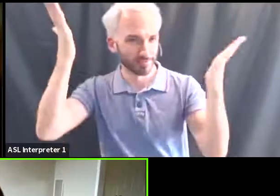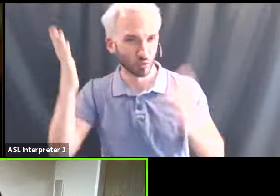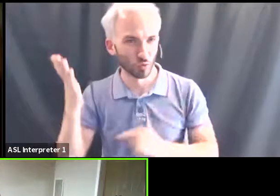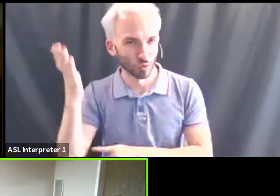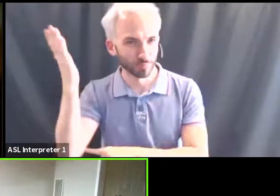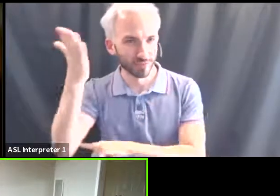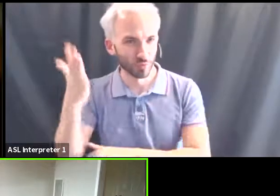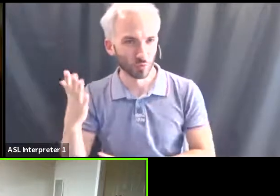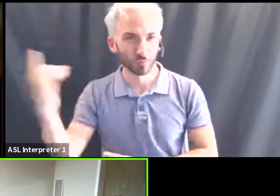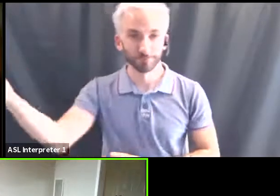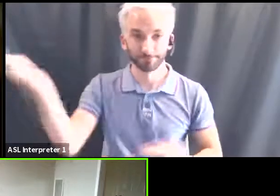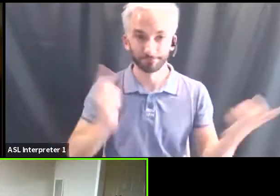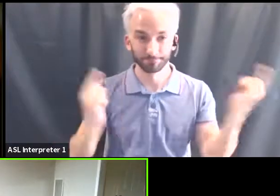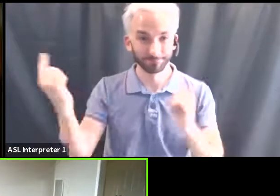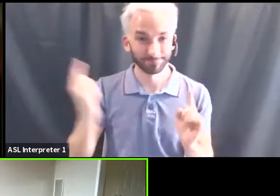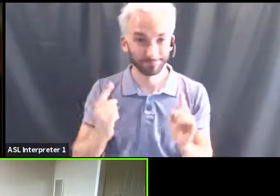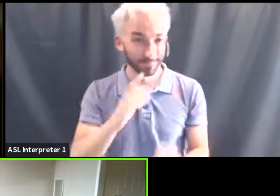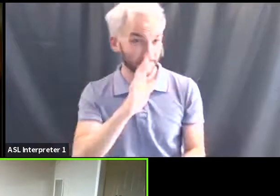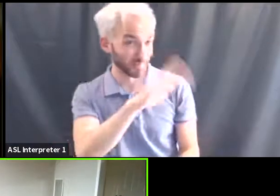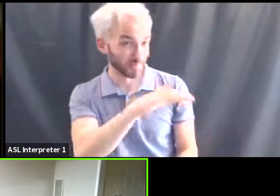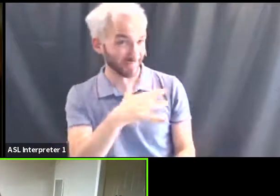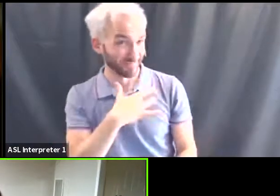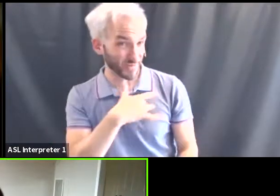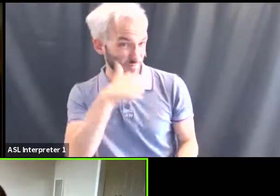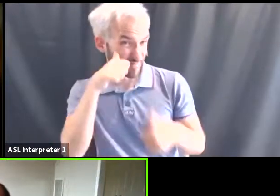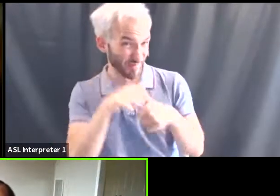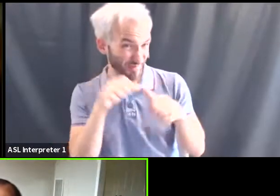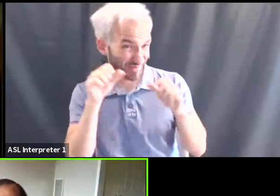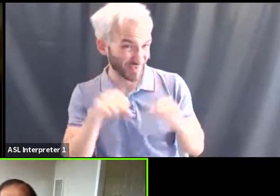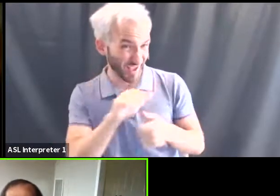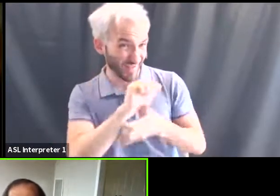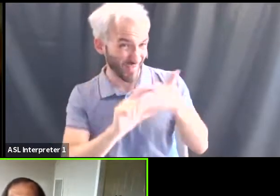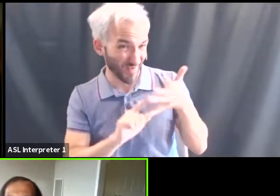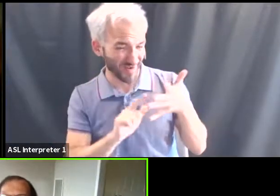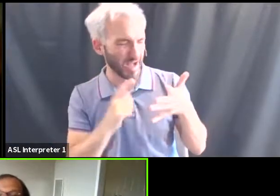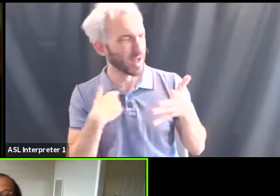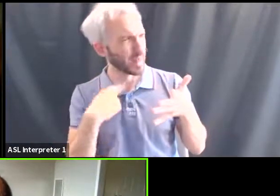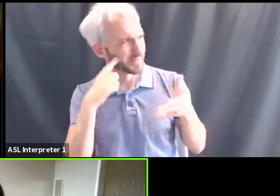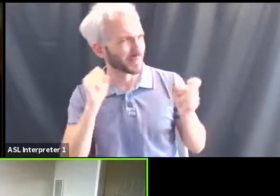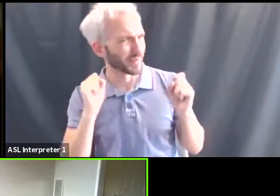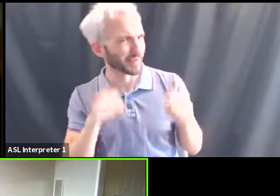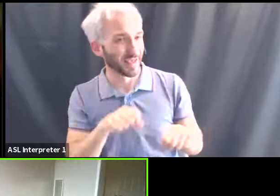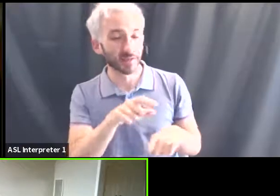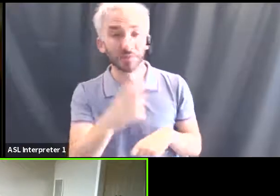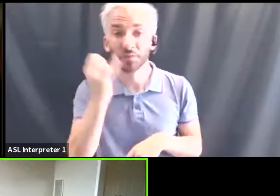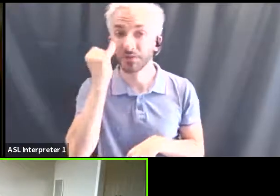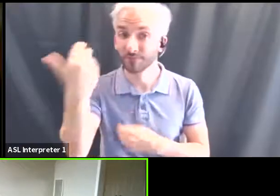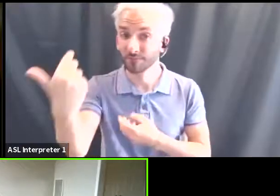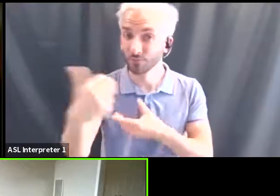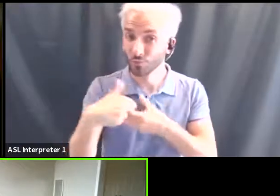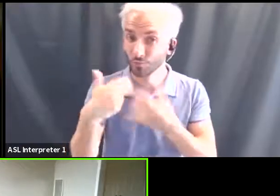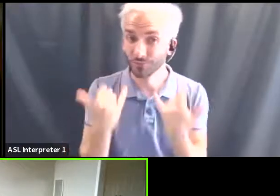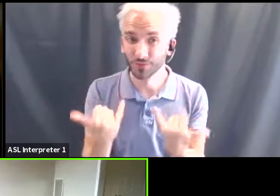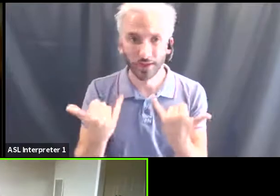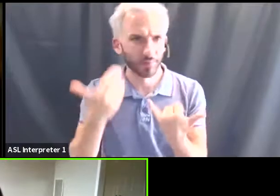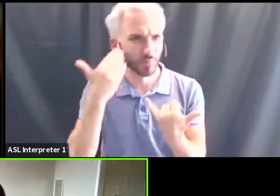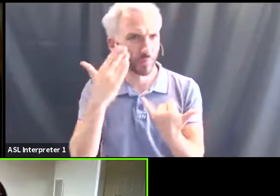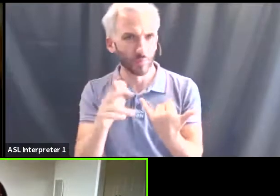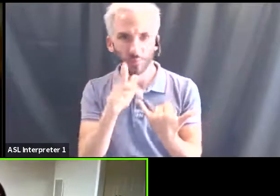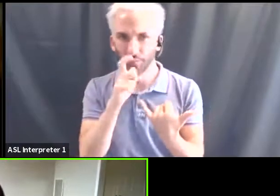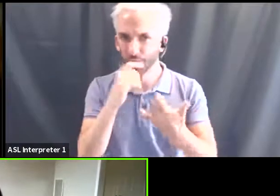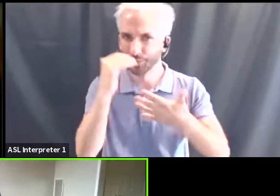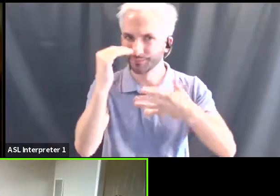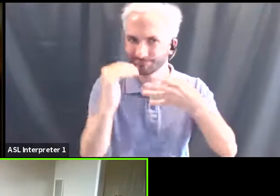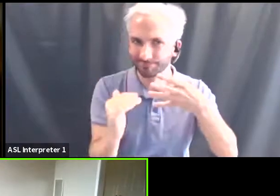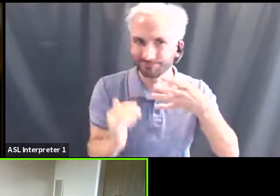You think we'll be able to remember who they all are off the top of our head? I think so, actually. So if you're tuning in and you don't know about what's